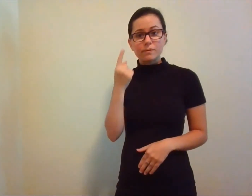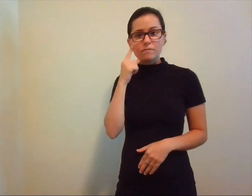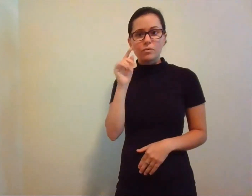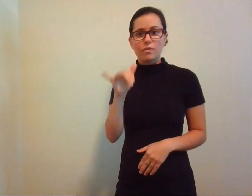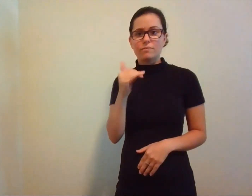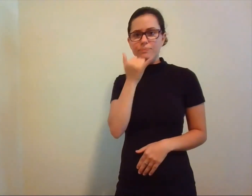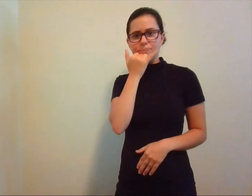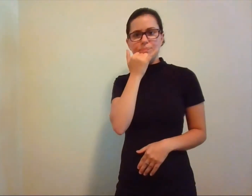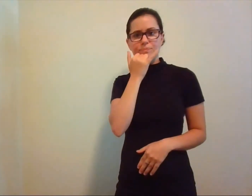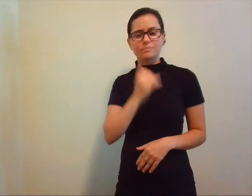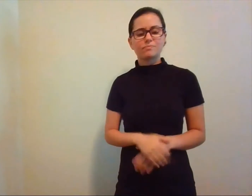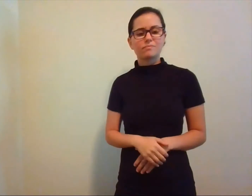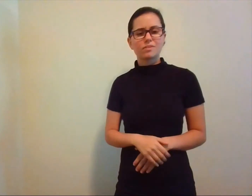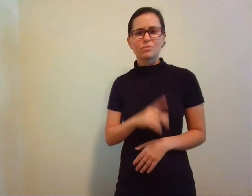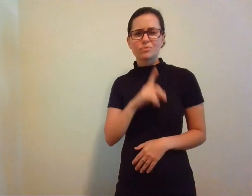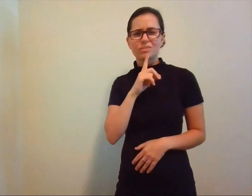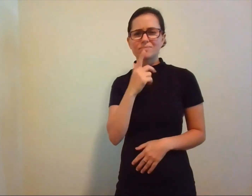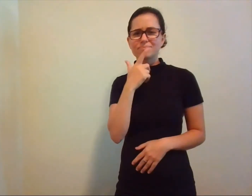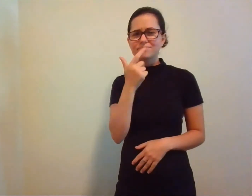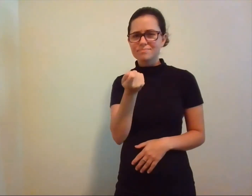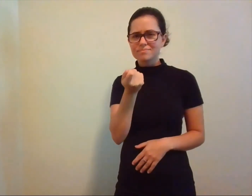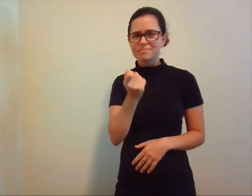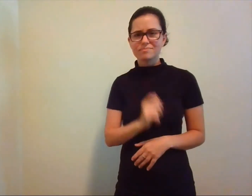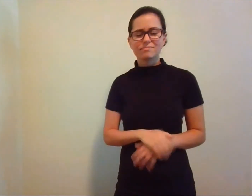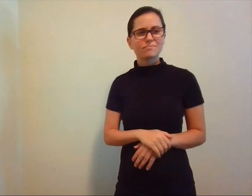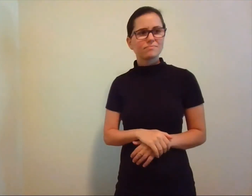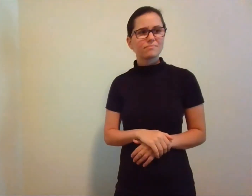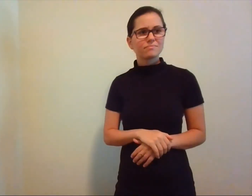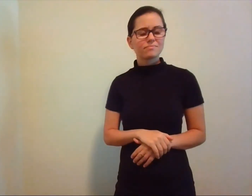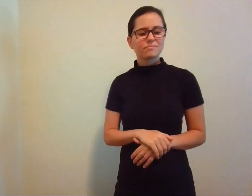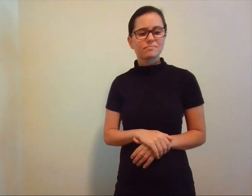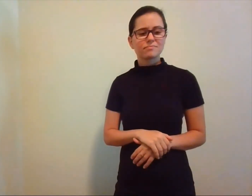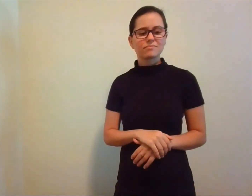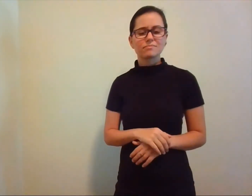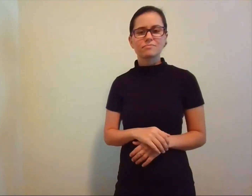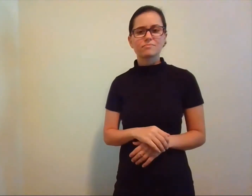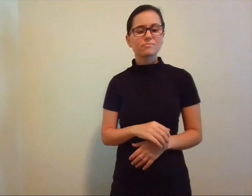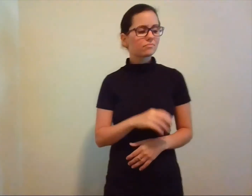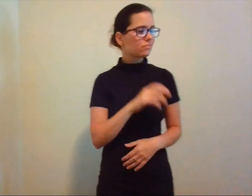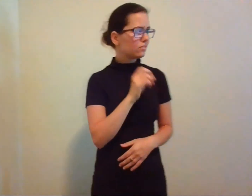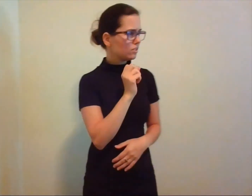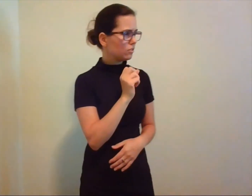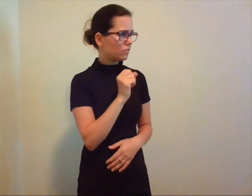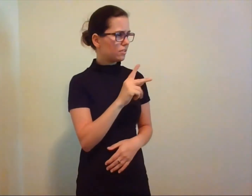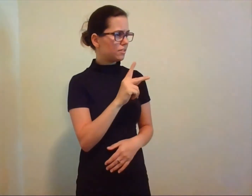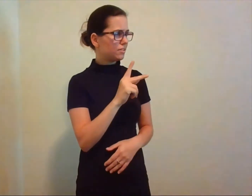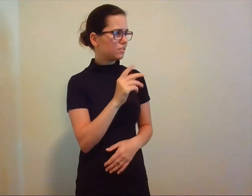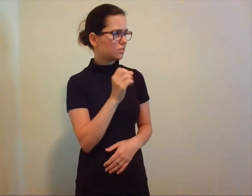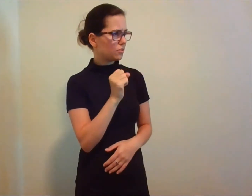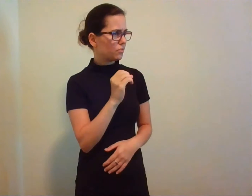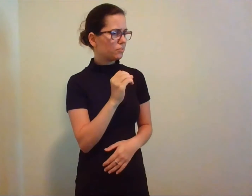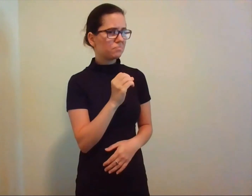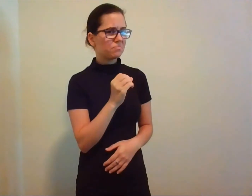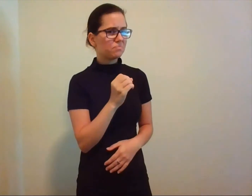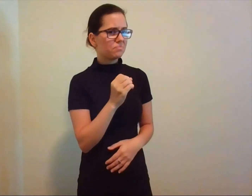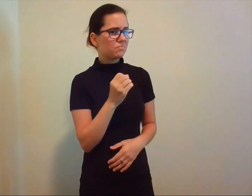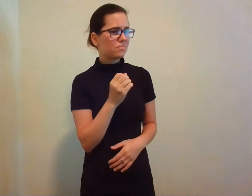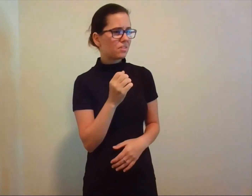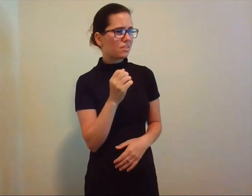thing to just be around it. But that was kind of what you're looking for with the people watching. Now you got this fascinating case study and